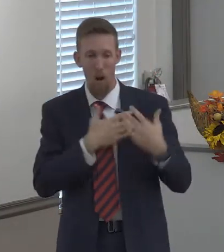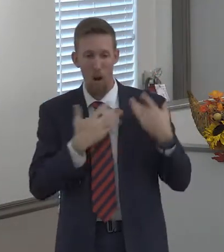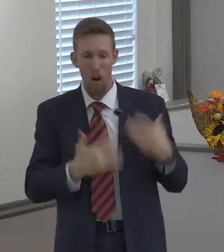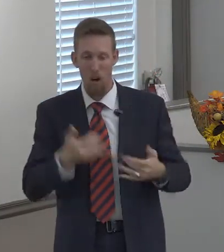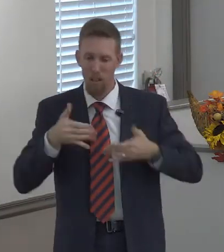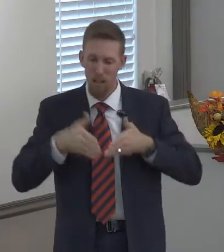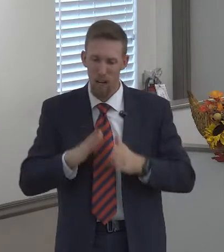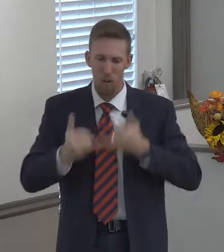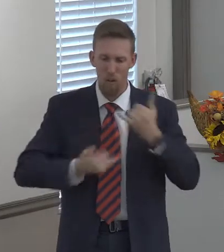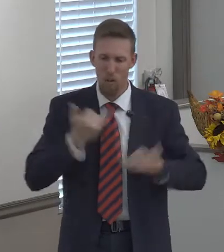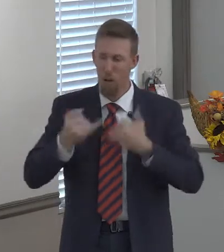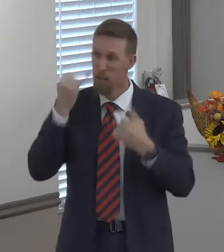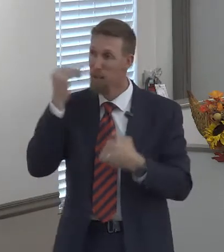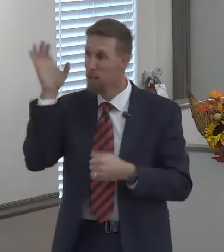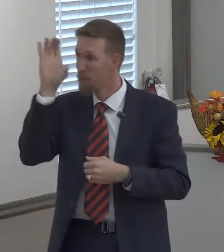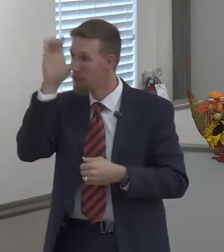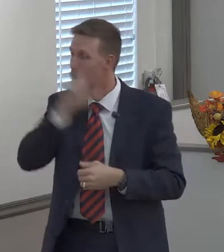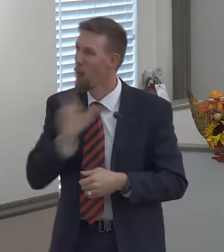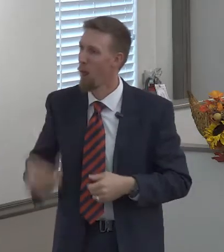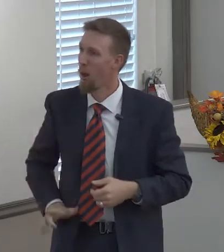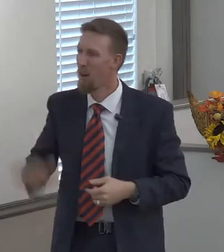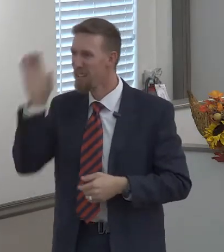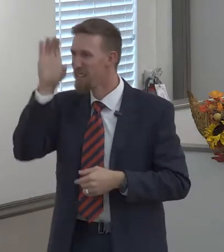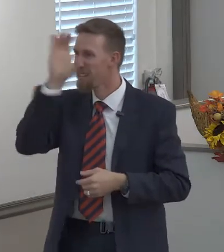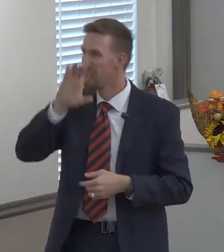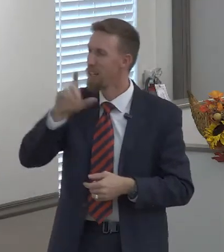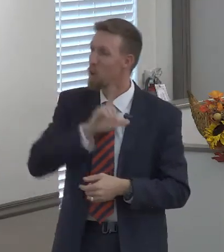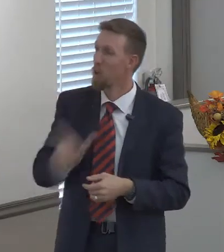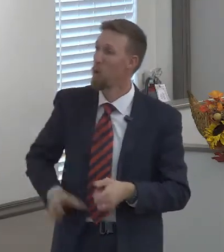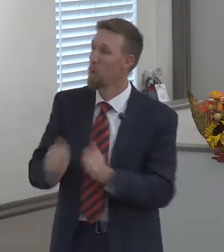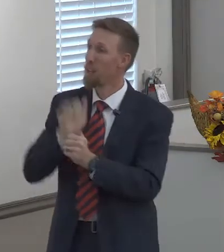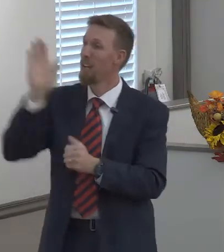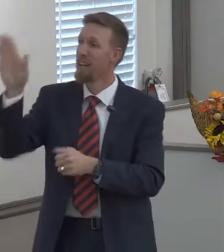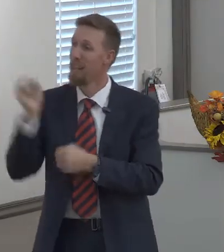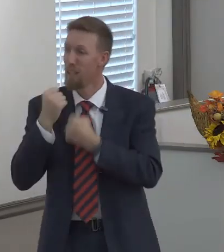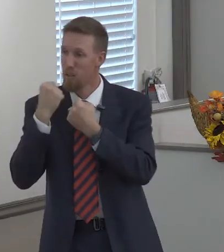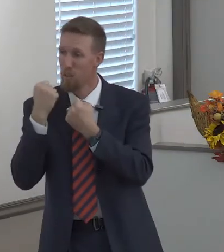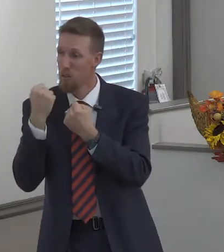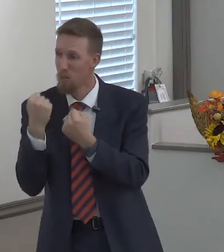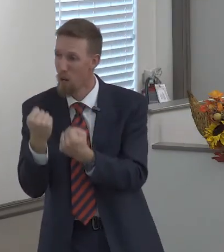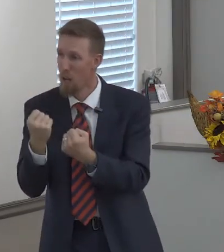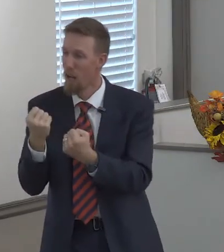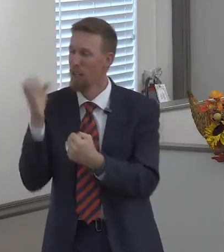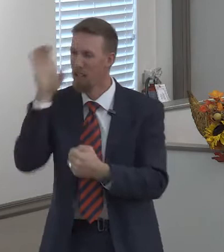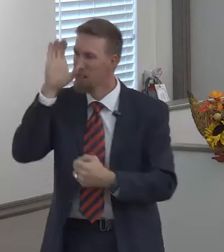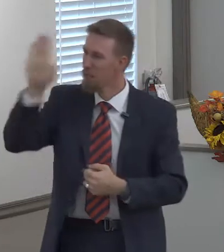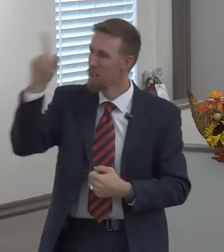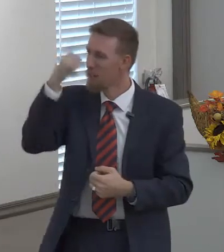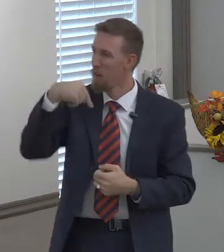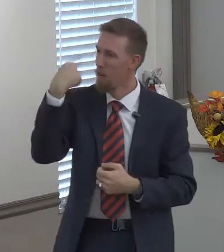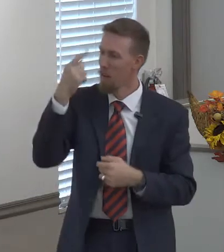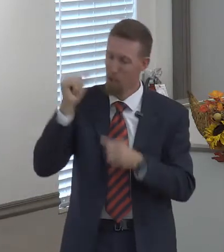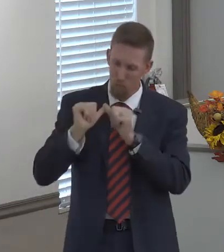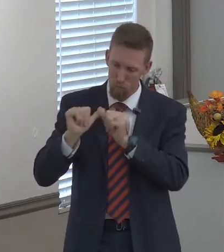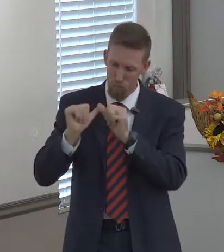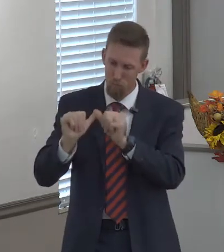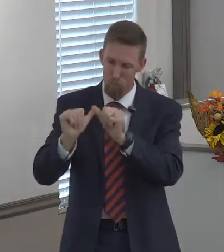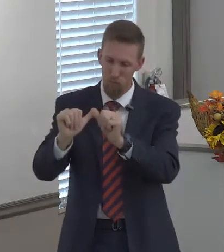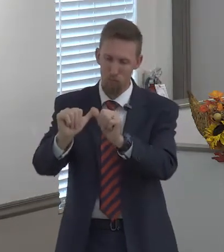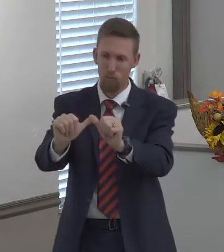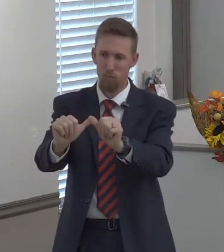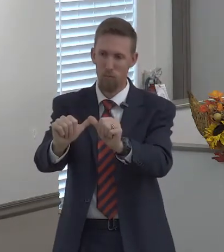tonight. I thank God for, and then you share what you're thanking God for. And we'll keep